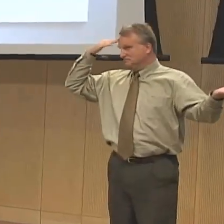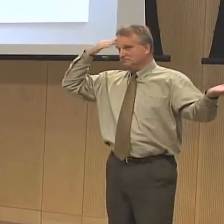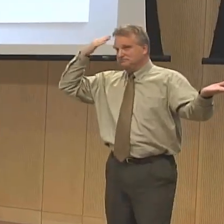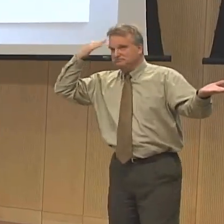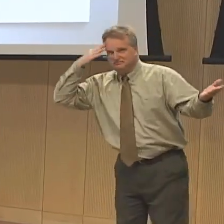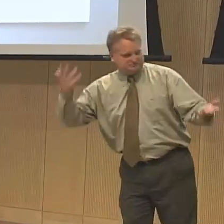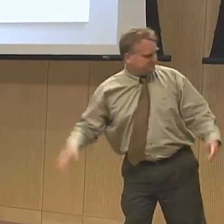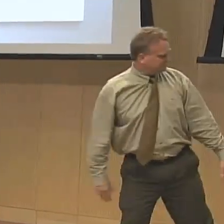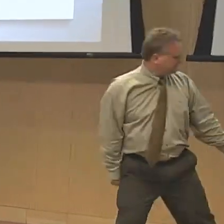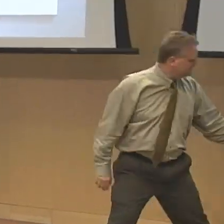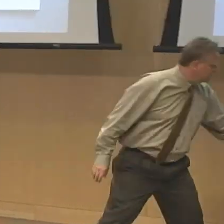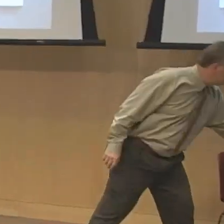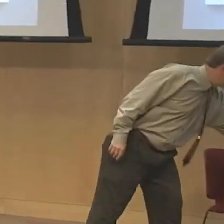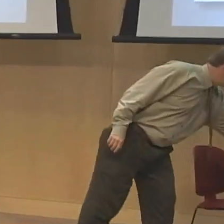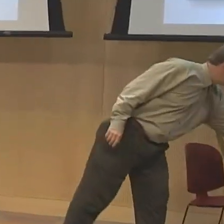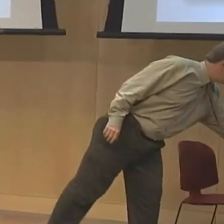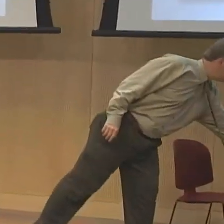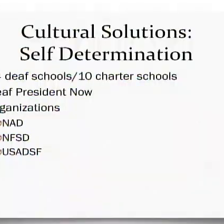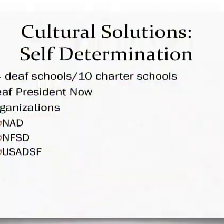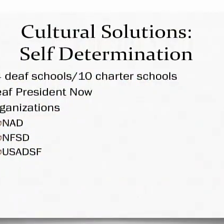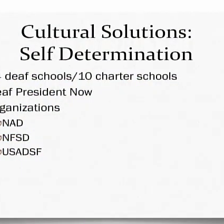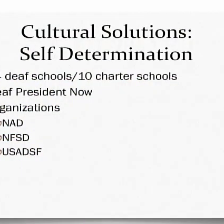are too familiar with that.